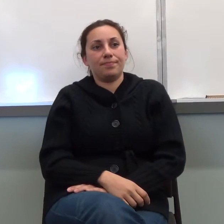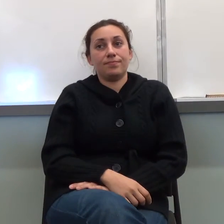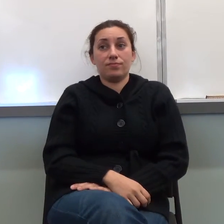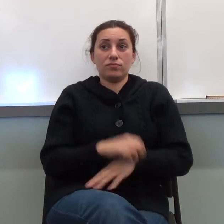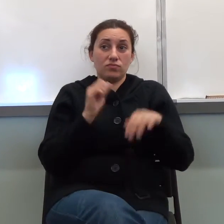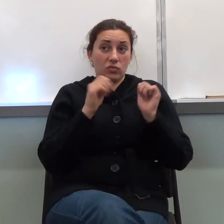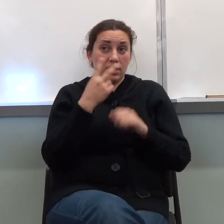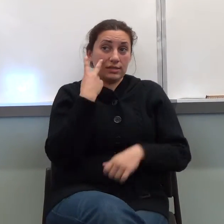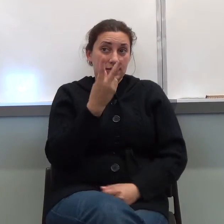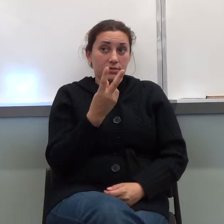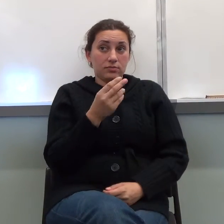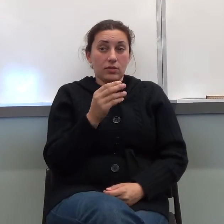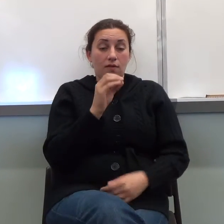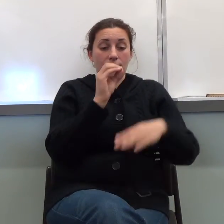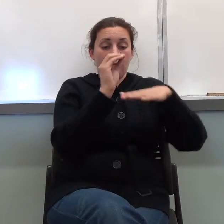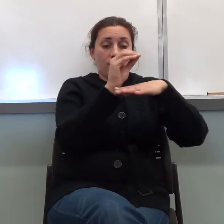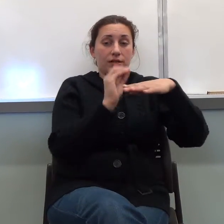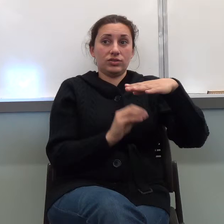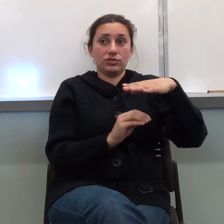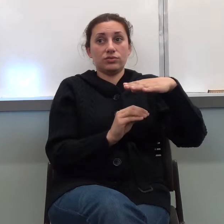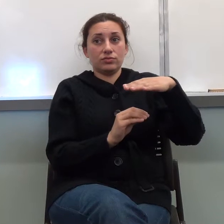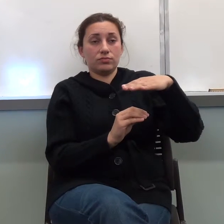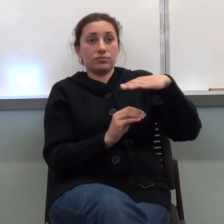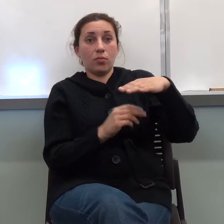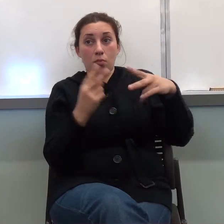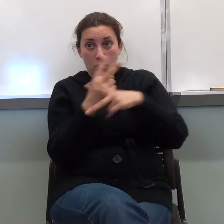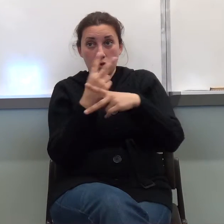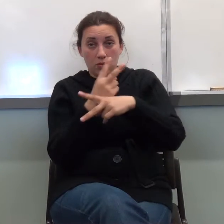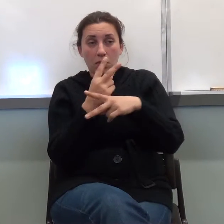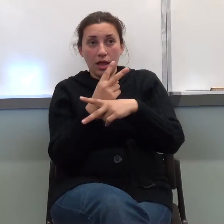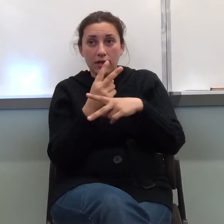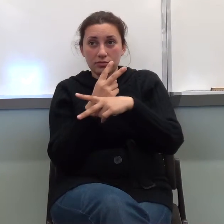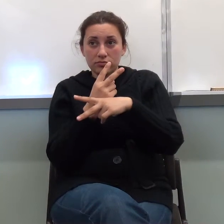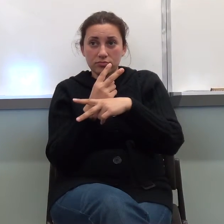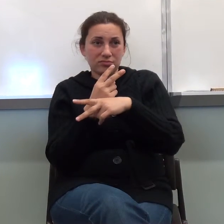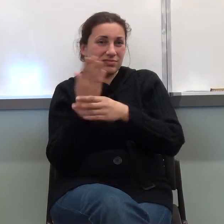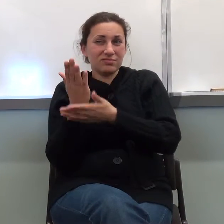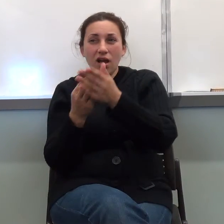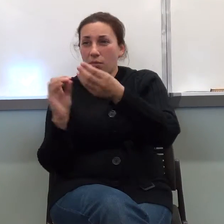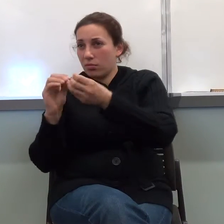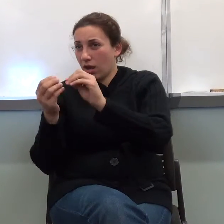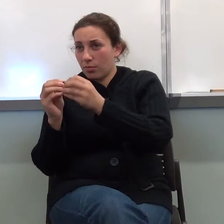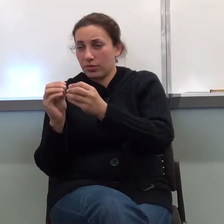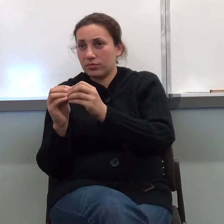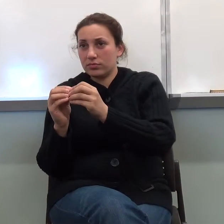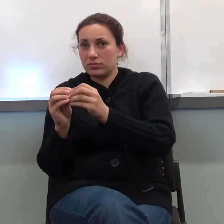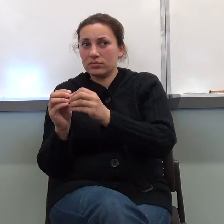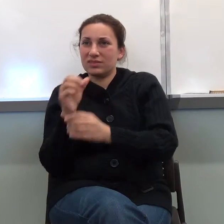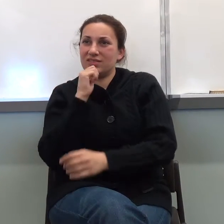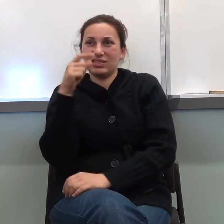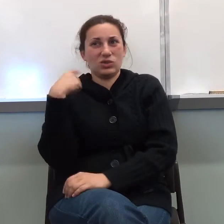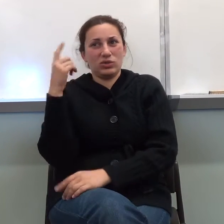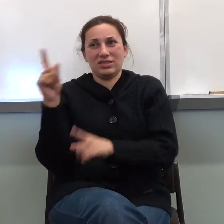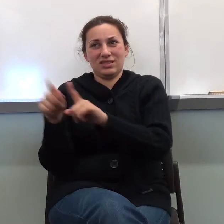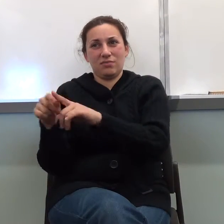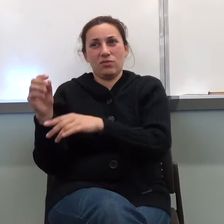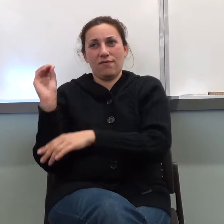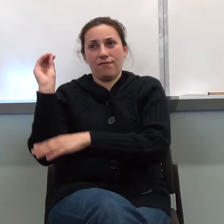to fractions, we're multiplying by something which obviously is going to look like a fraction. So that's why we use